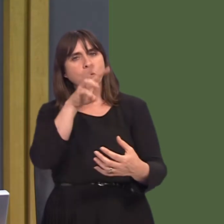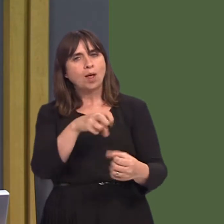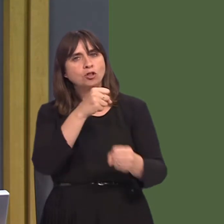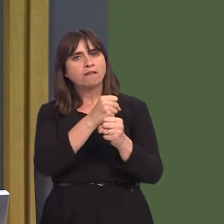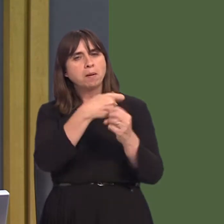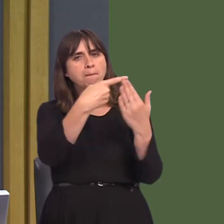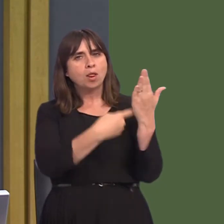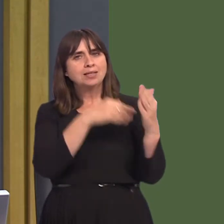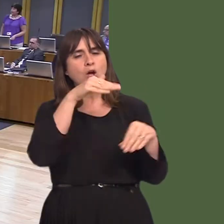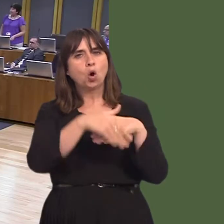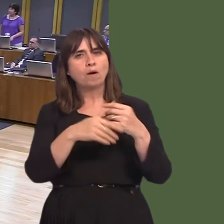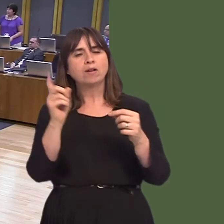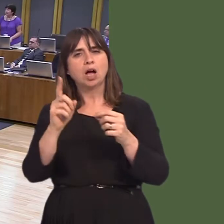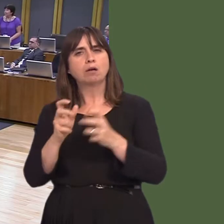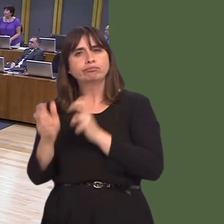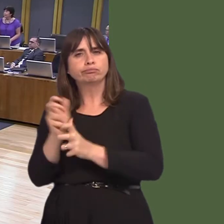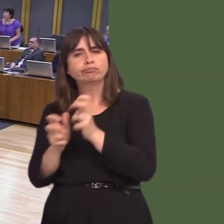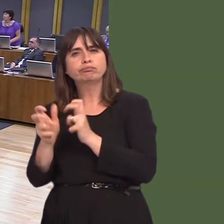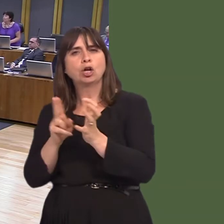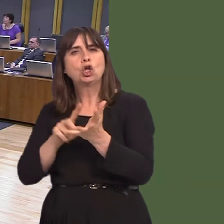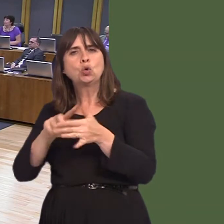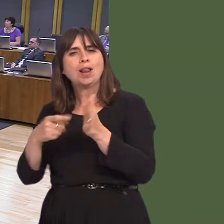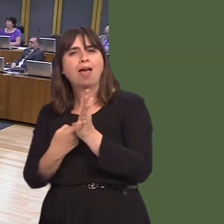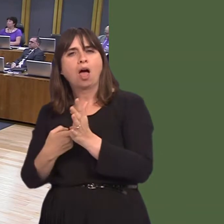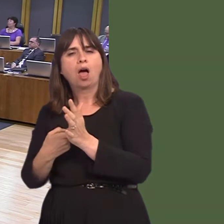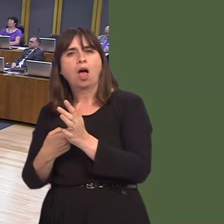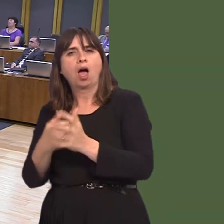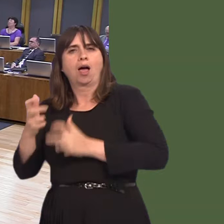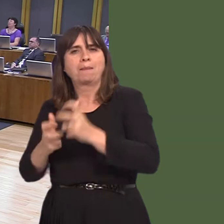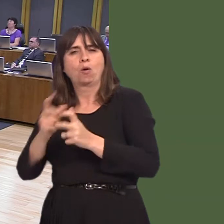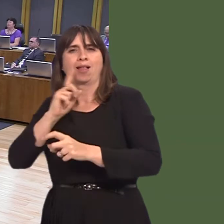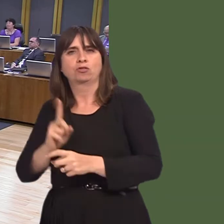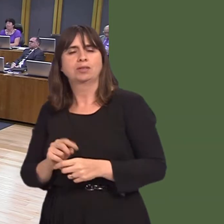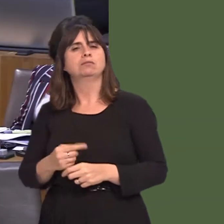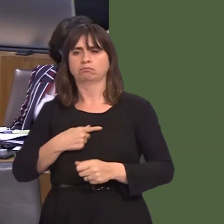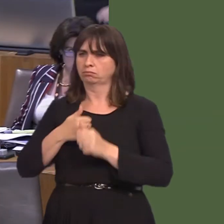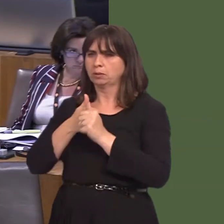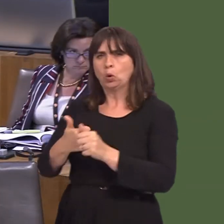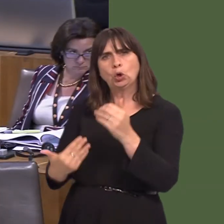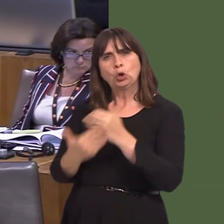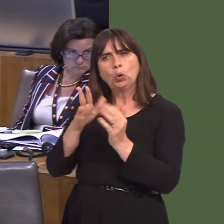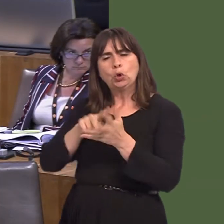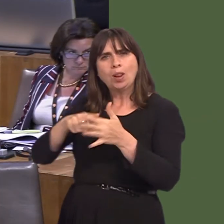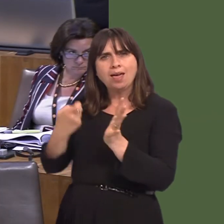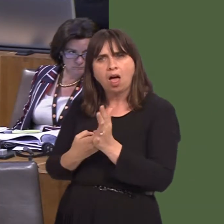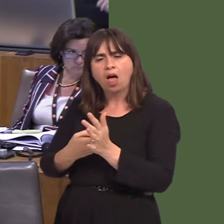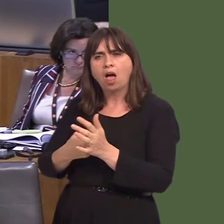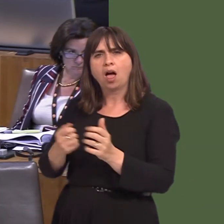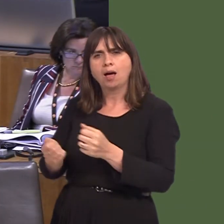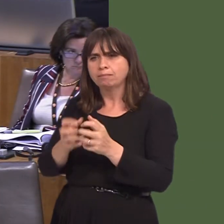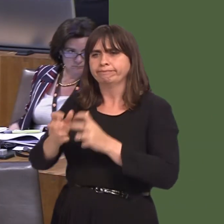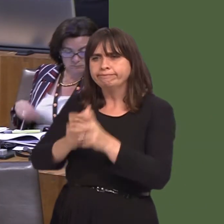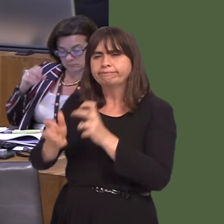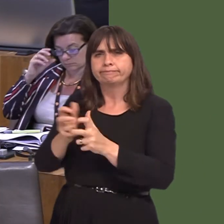power? Well, the development of nuclear policy lies with the UK Government, but we support new nuclear on existing sites to maximise the